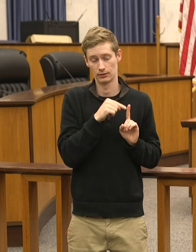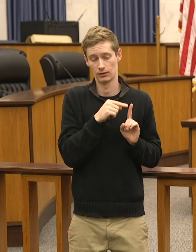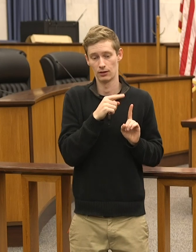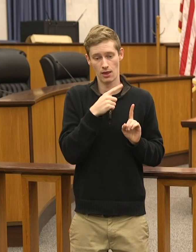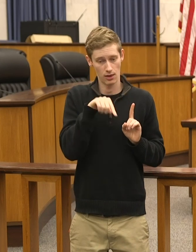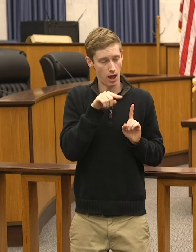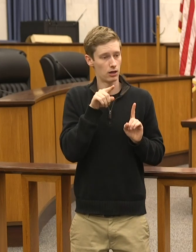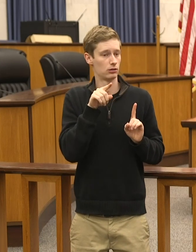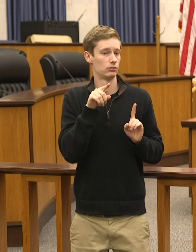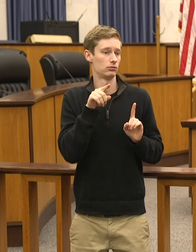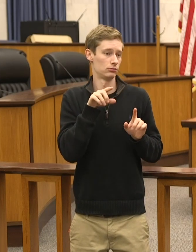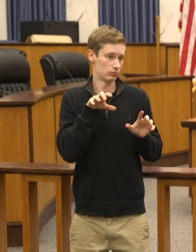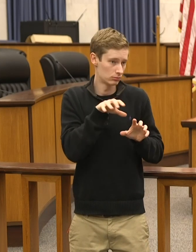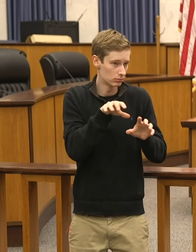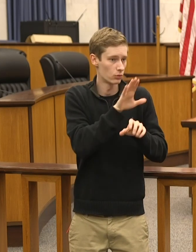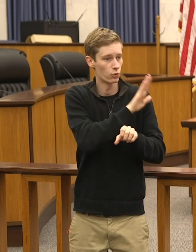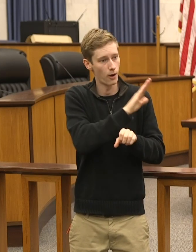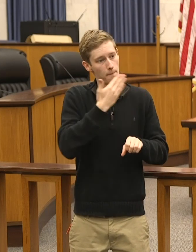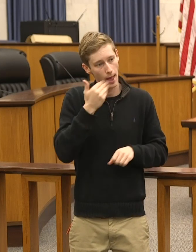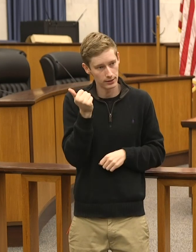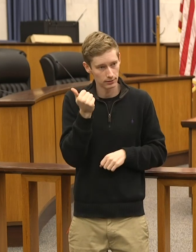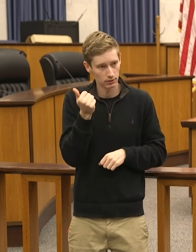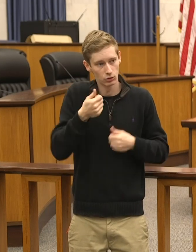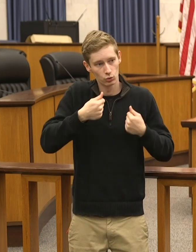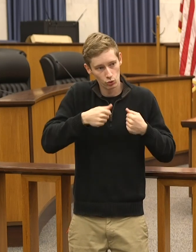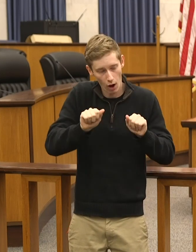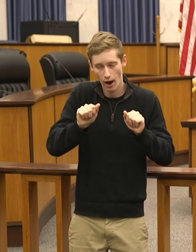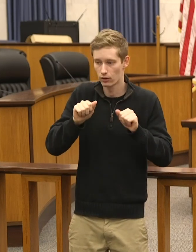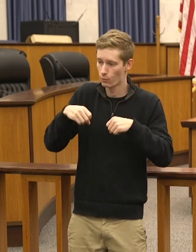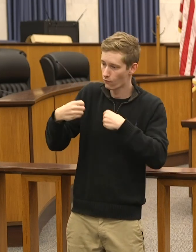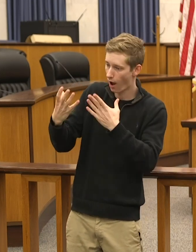they do their best to bring about a fair election.